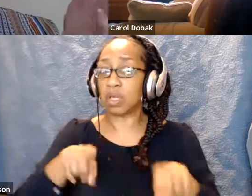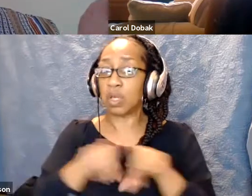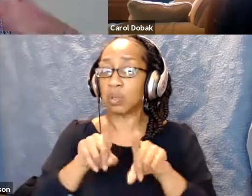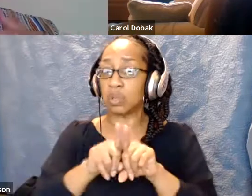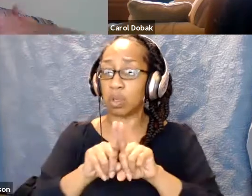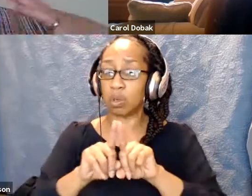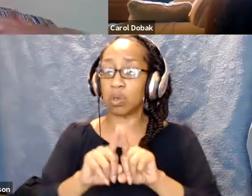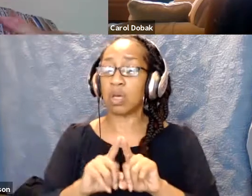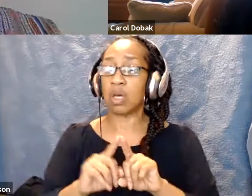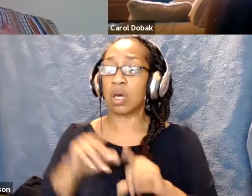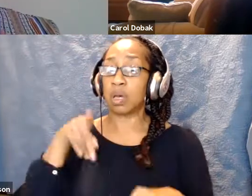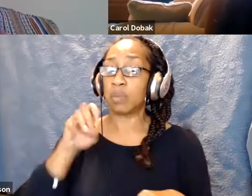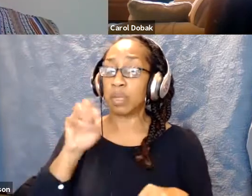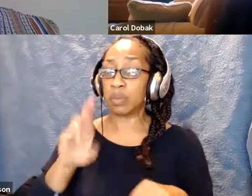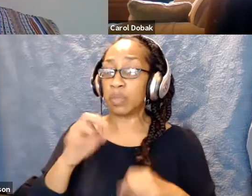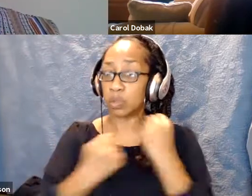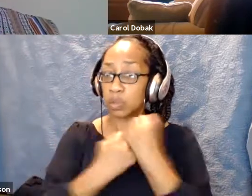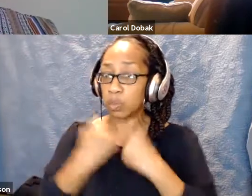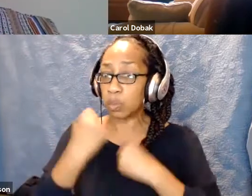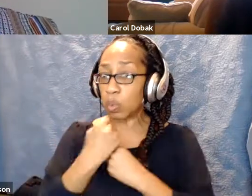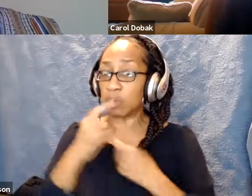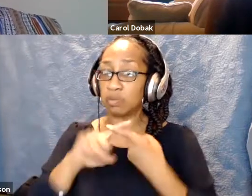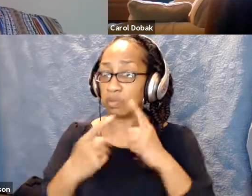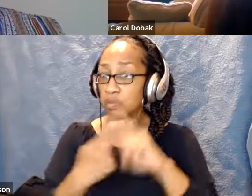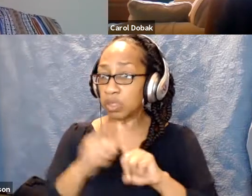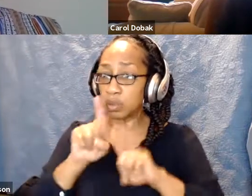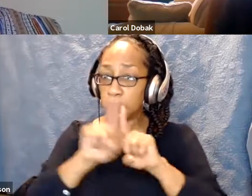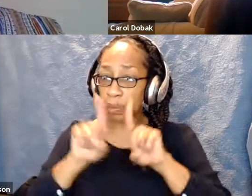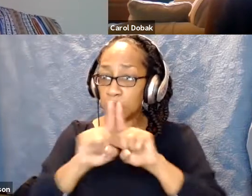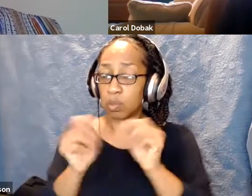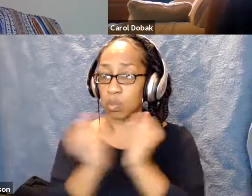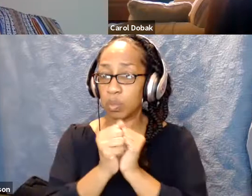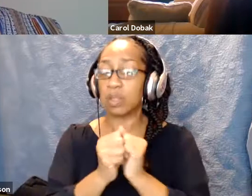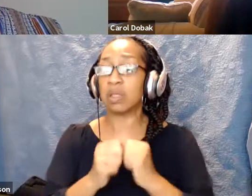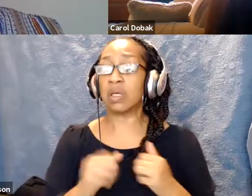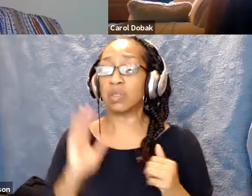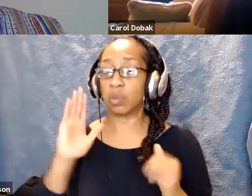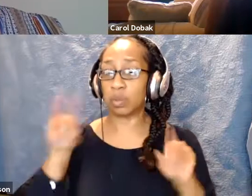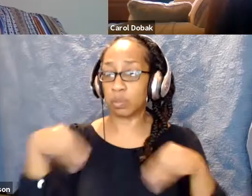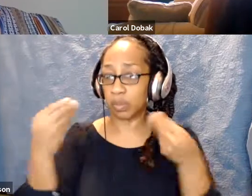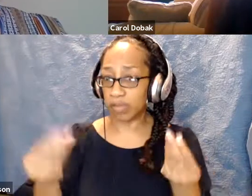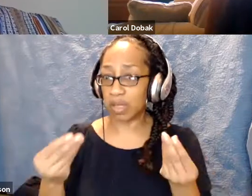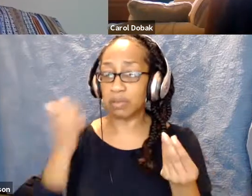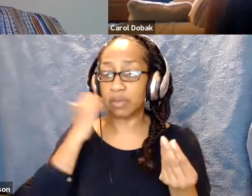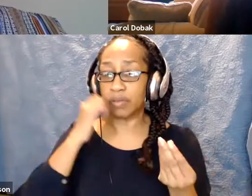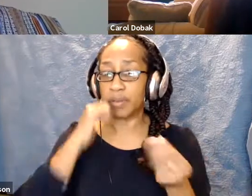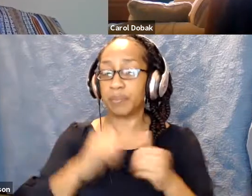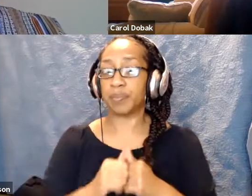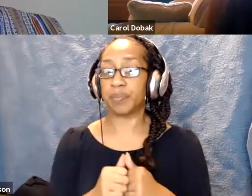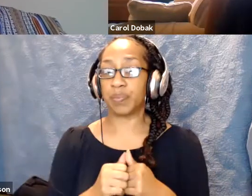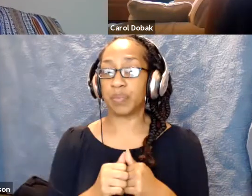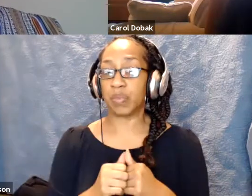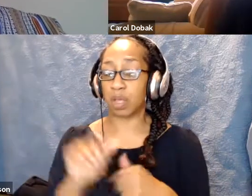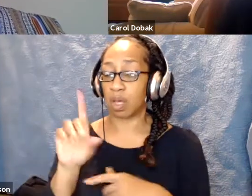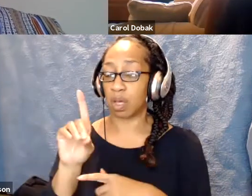in the work because SILs provide these services and supports and connections every day. Our data showed that